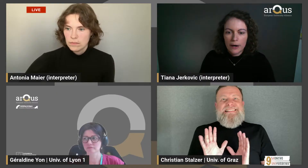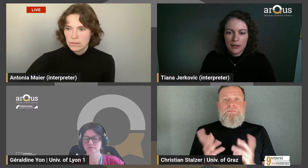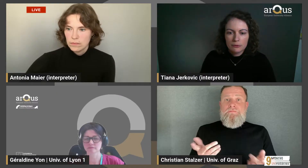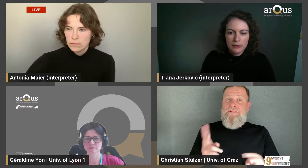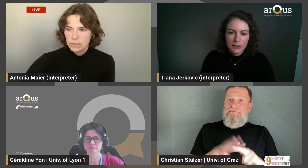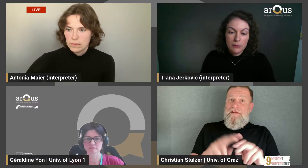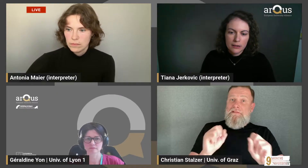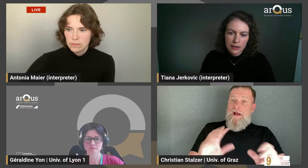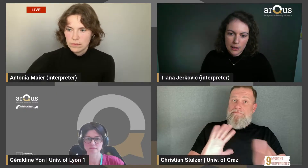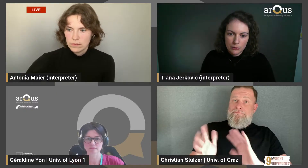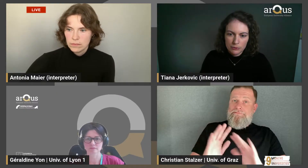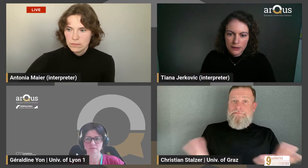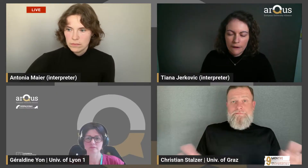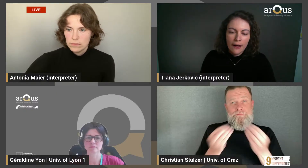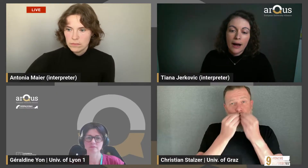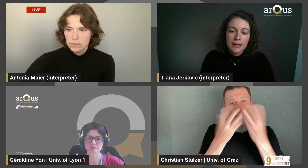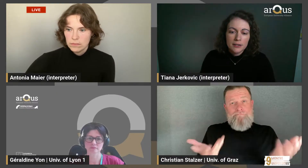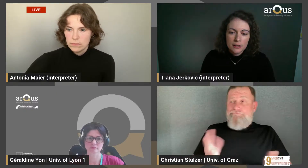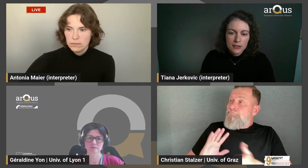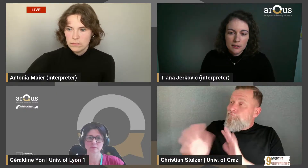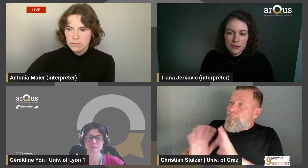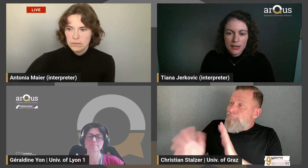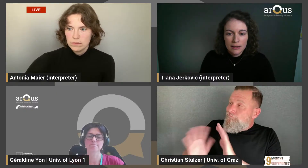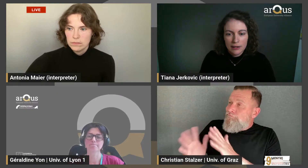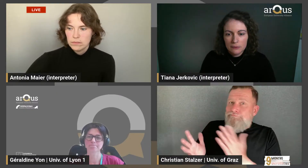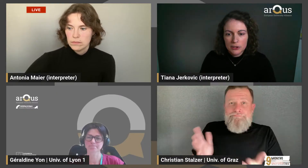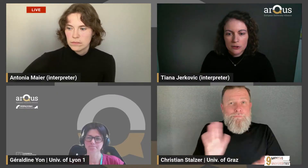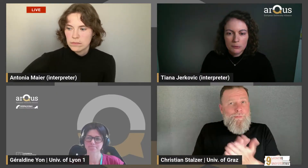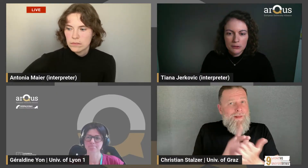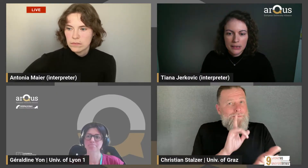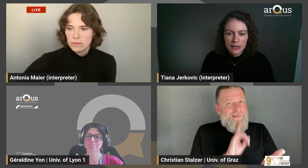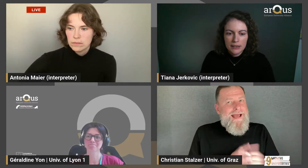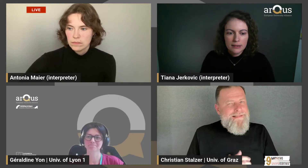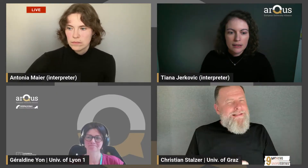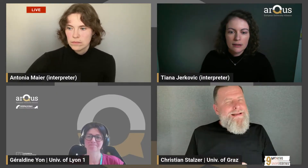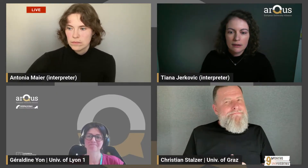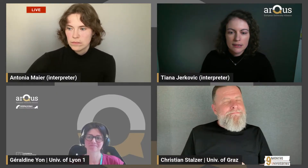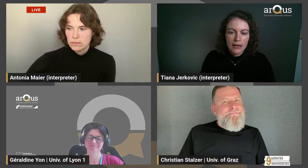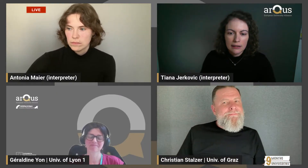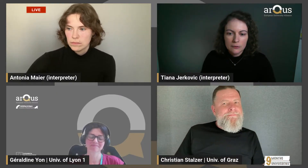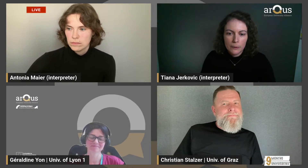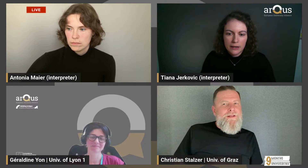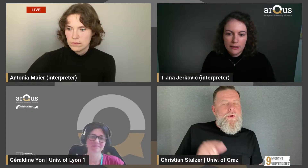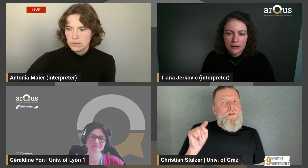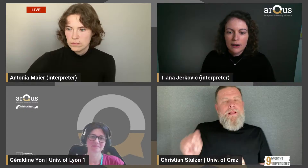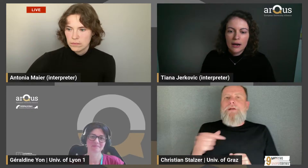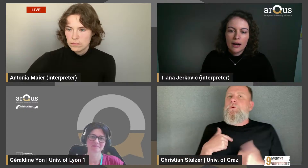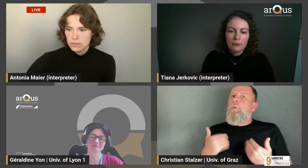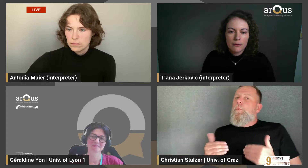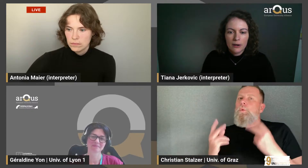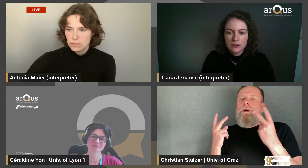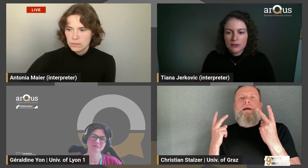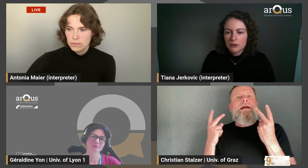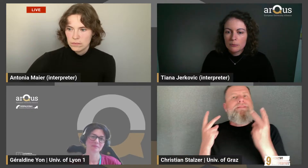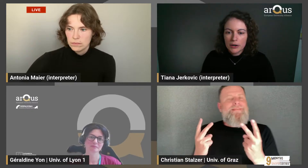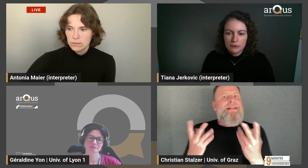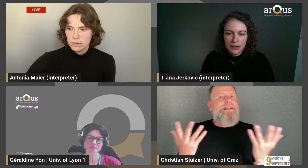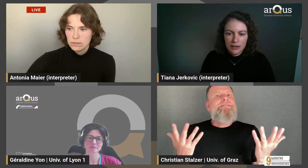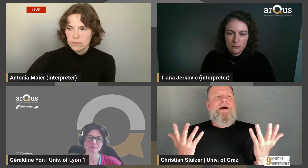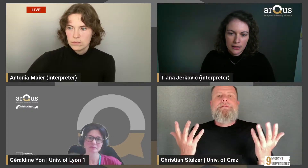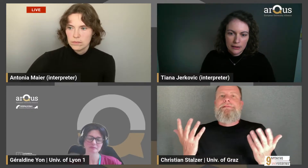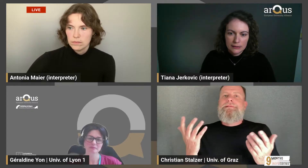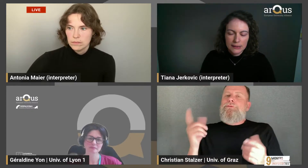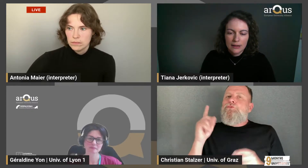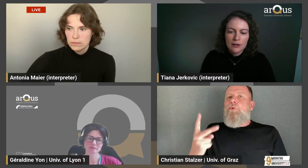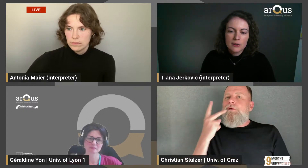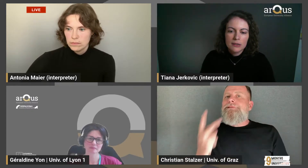be quiet, for example, at a library, I can just use sign language to communicate in a silent way without bothering